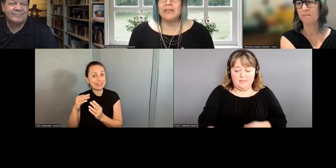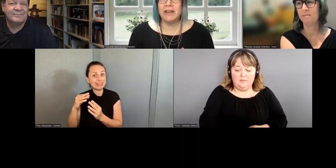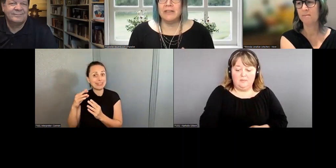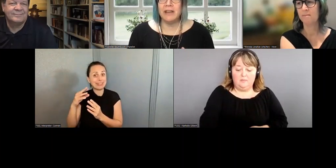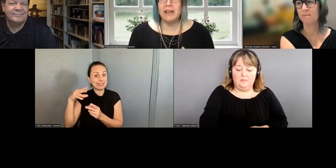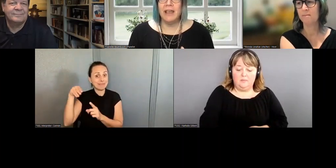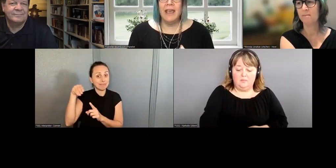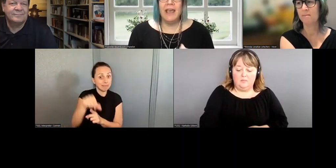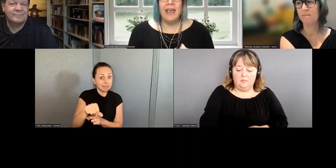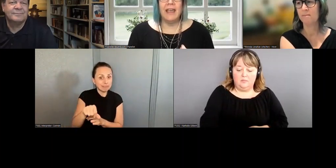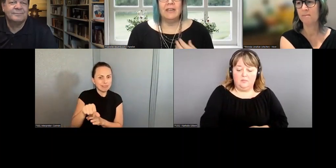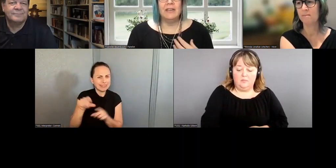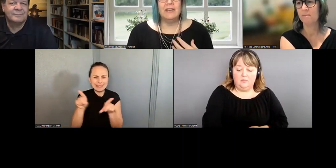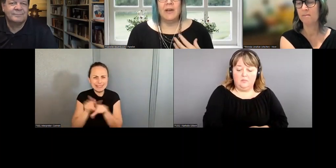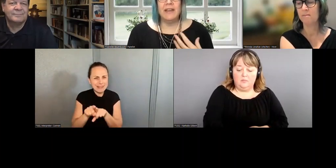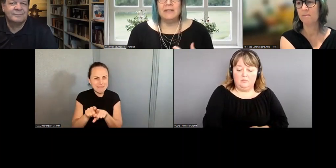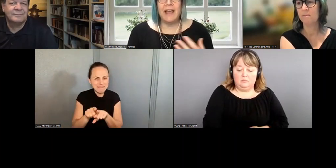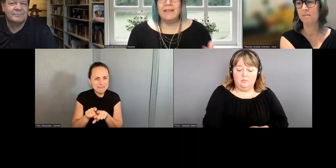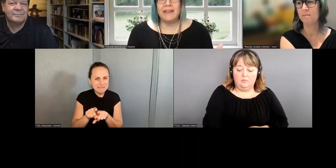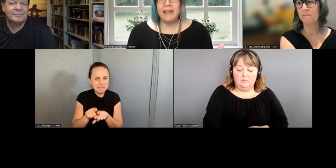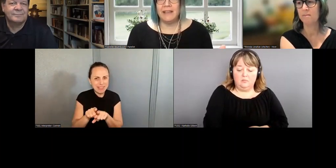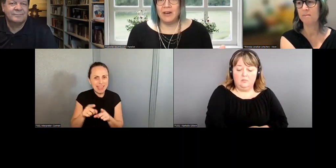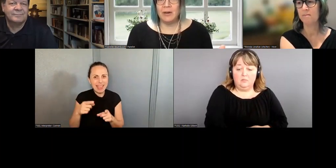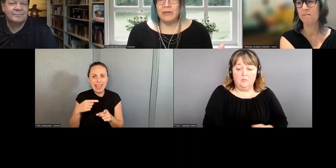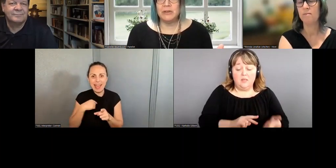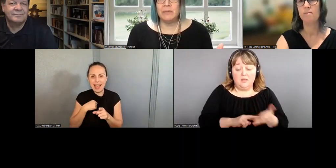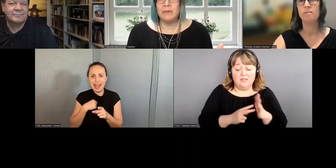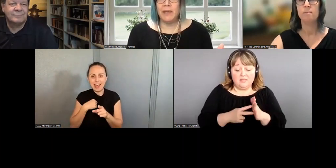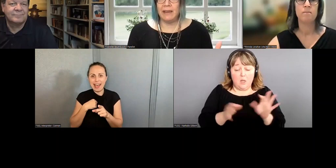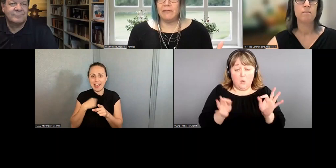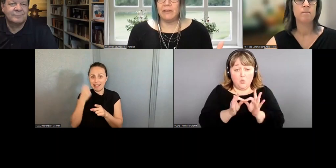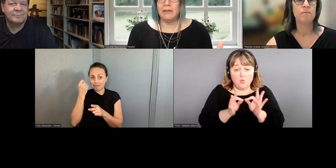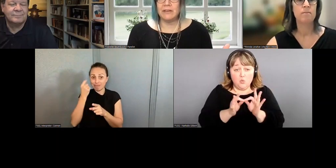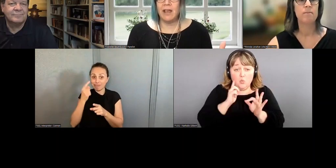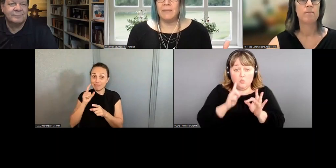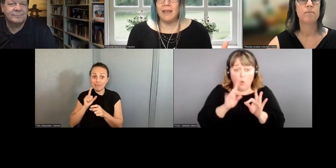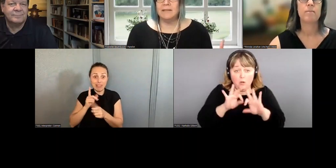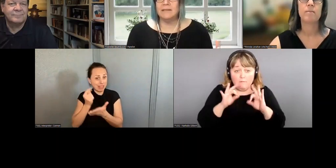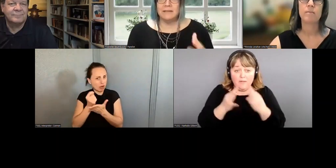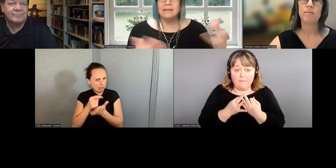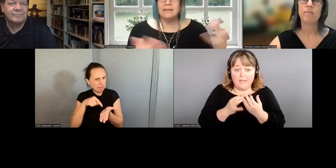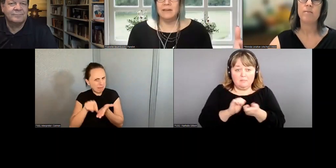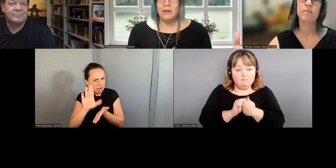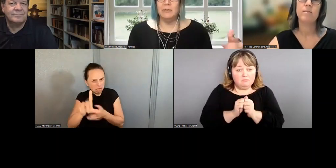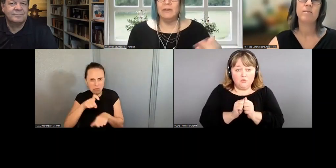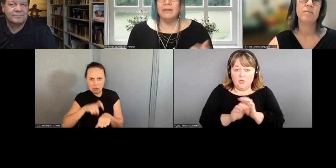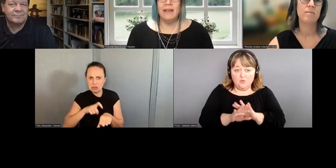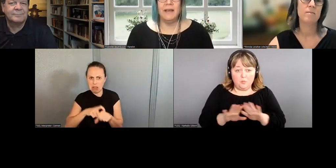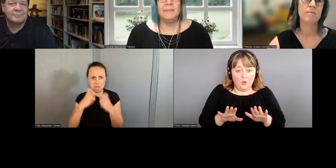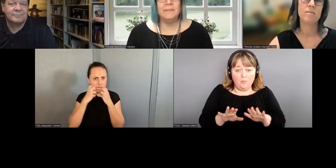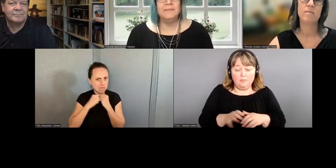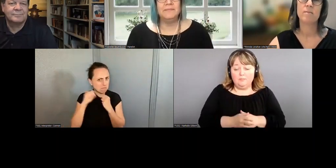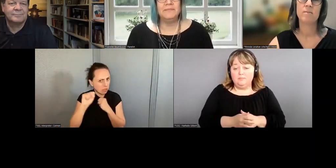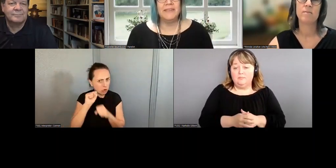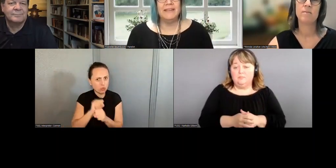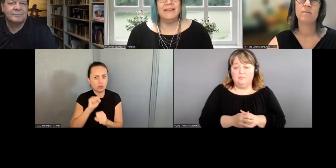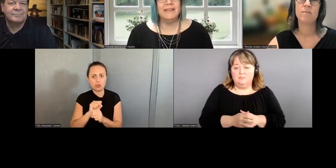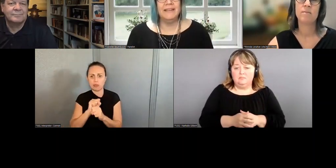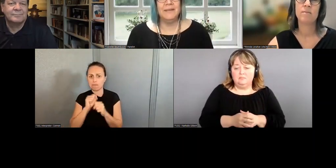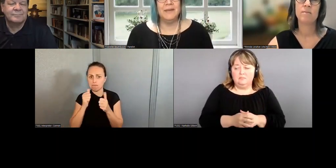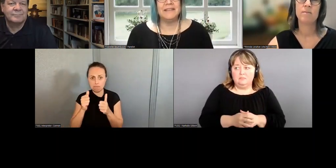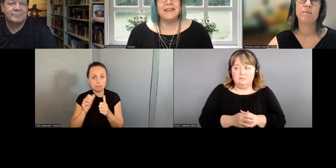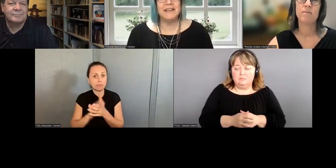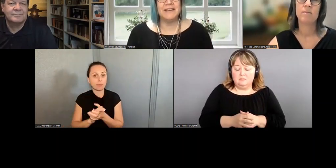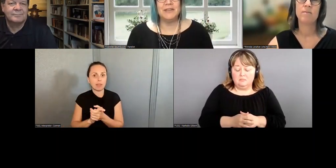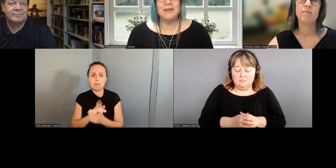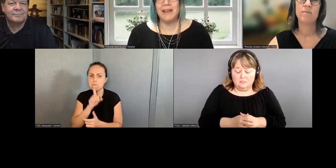aren't changing. And, you know, I do advocate therapists should be paid for their time, as, you know, I'm